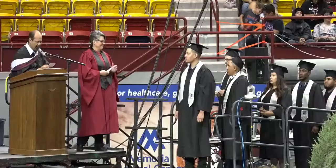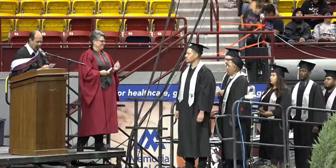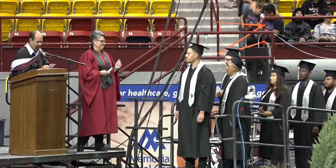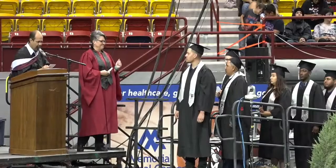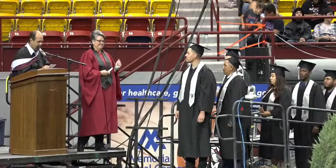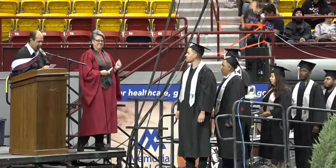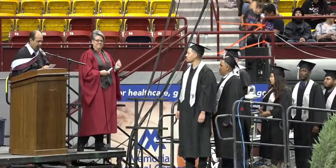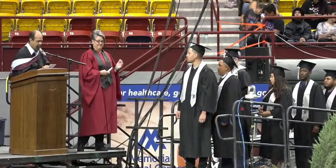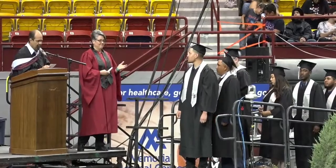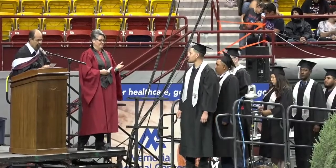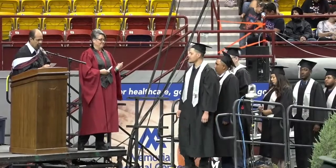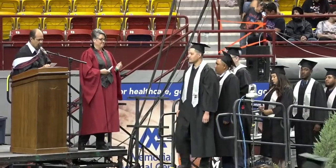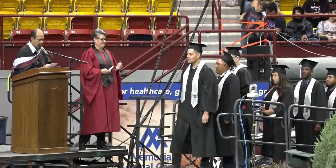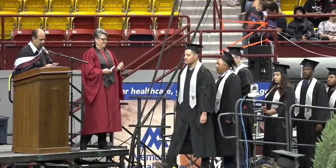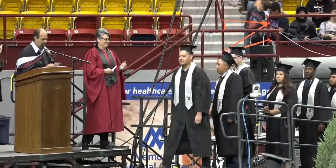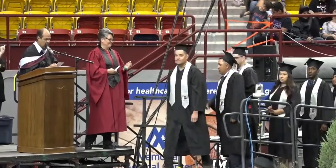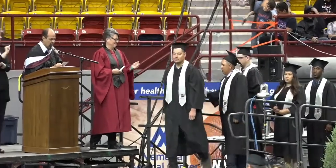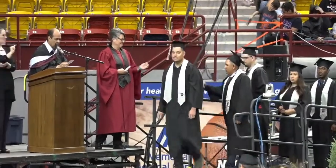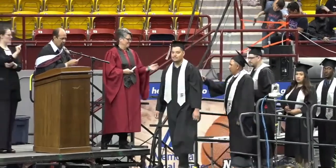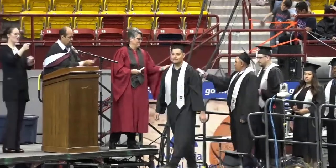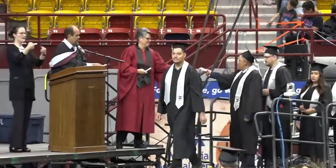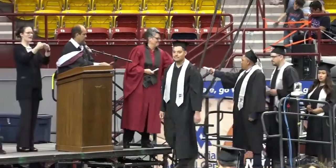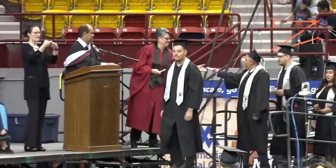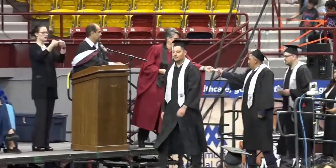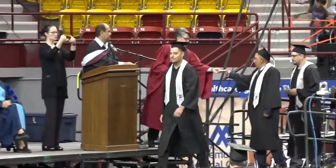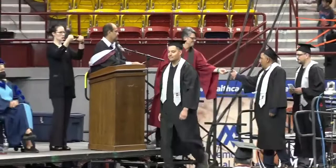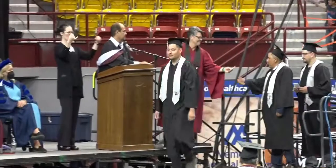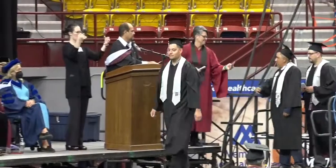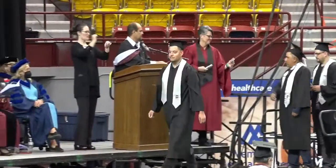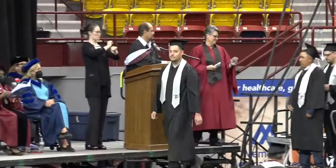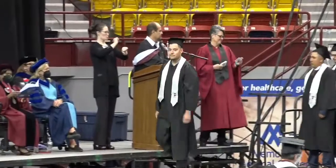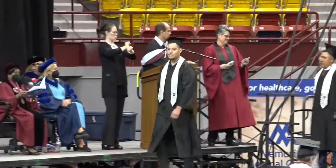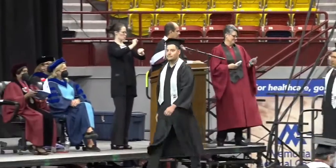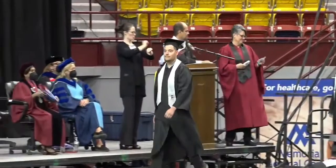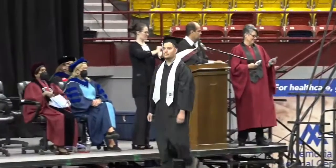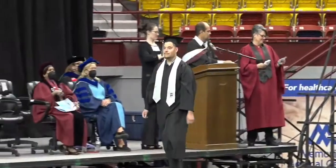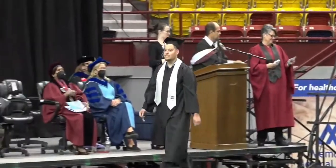Christian Lara, Electrical Line Worker.